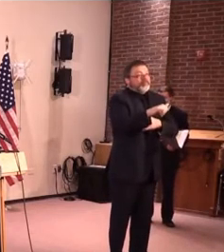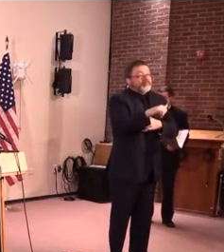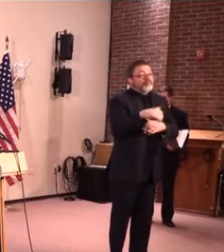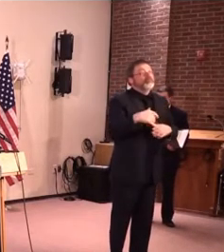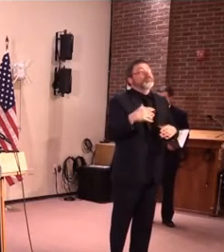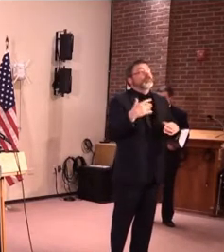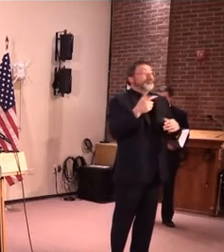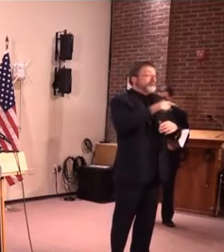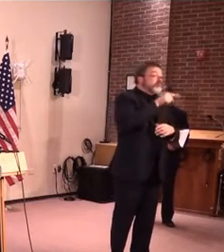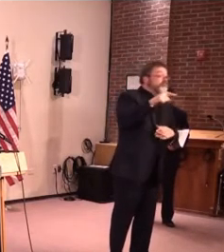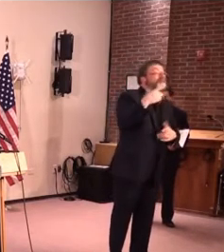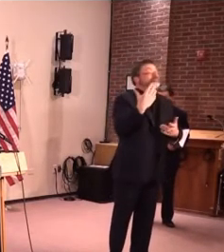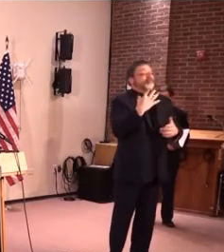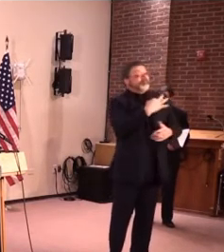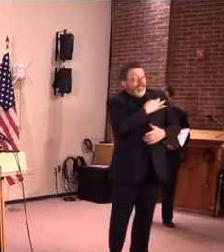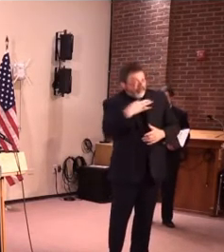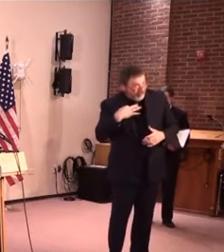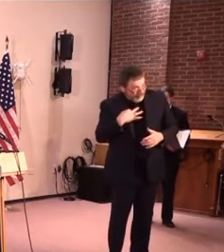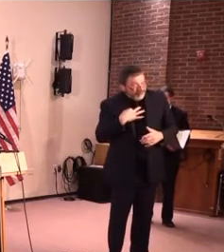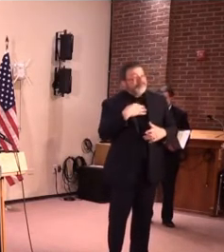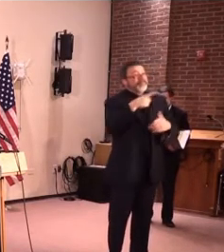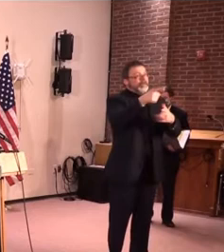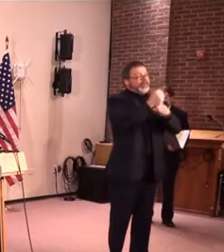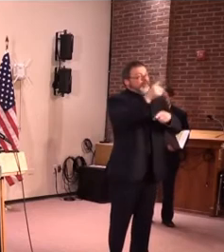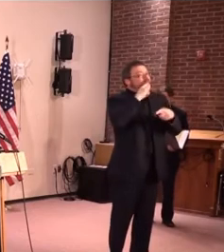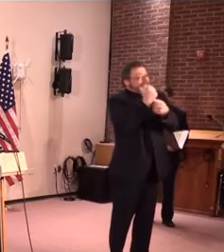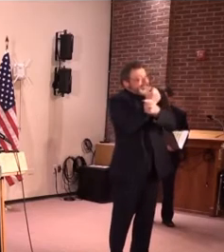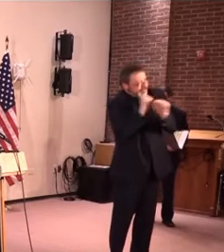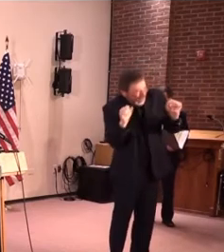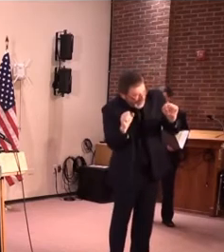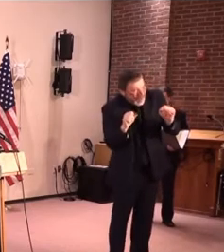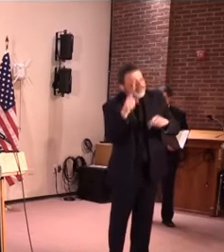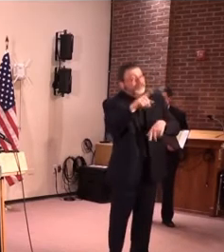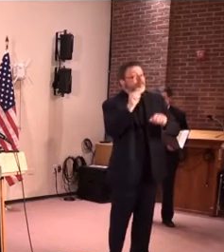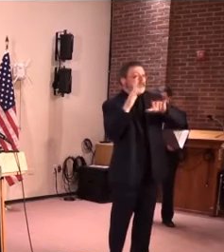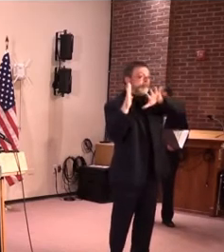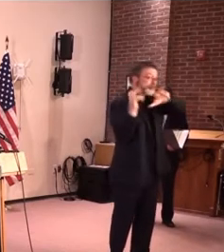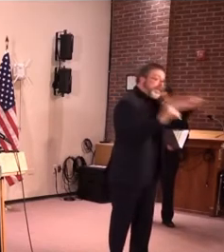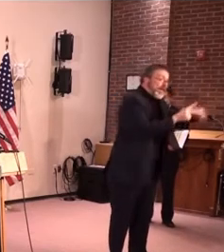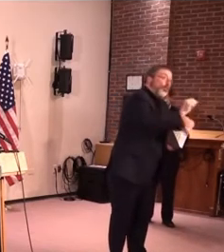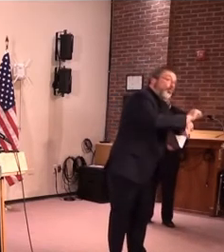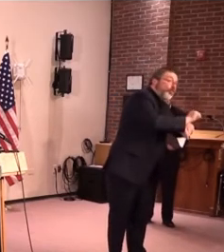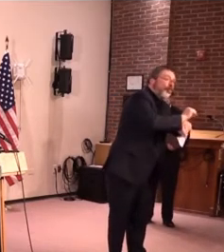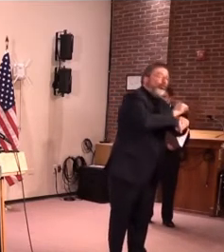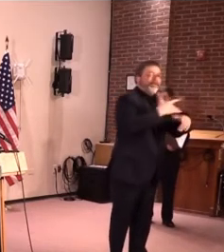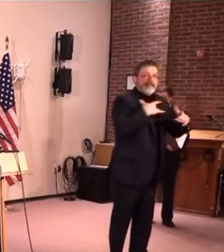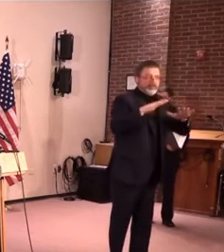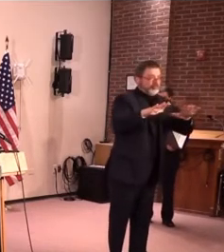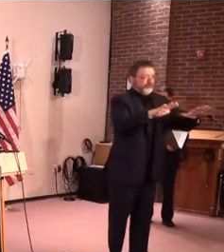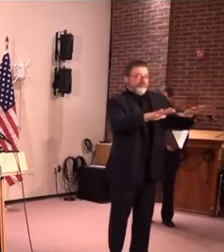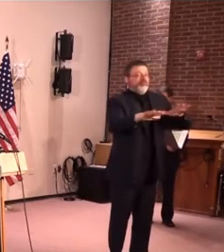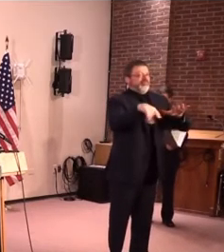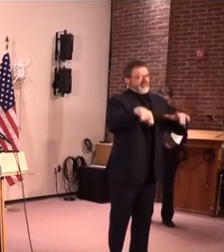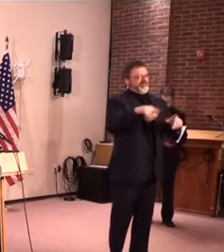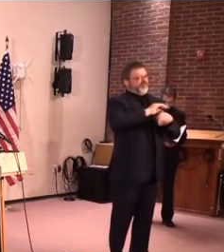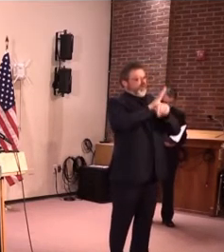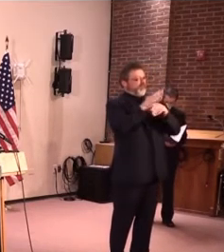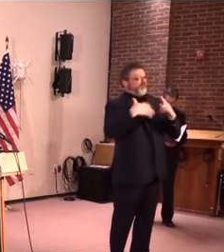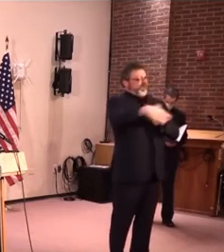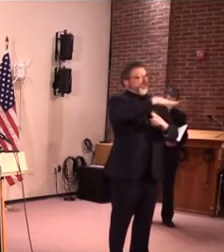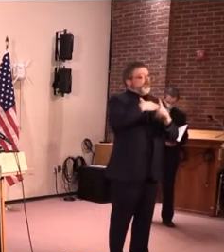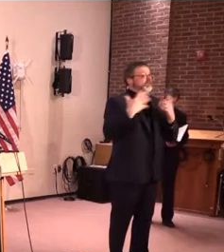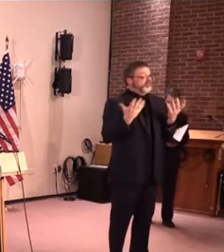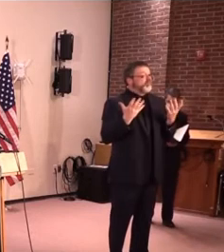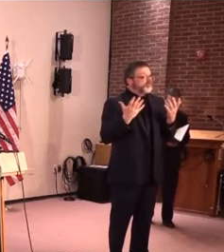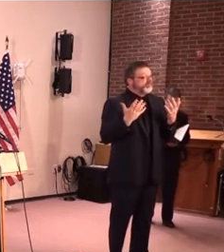families are supported as they return to work. As I said, there is still a lot ahead of us as we push